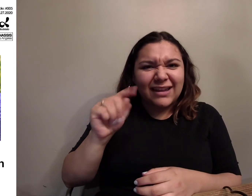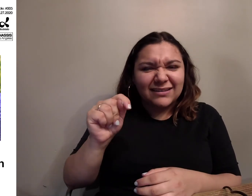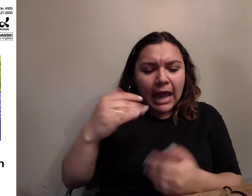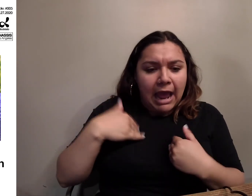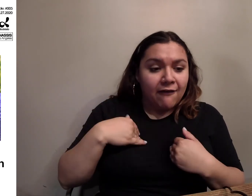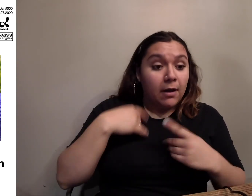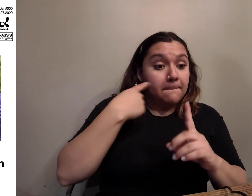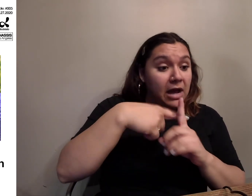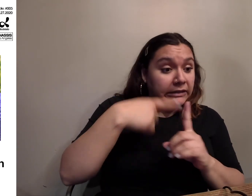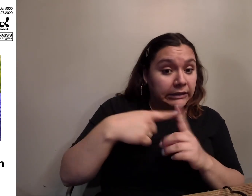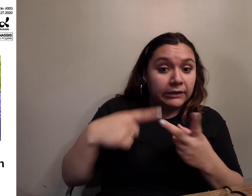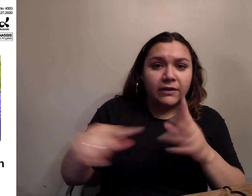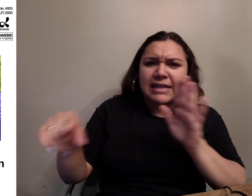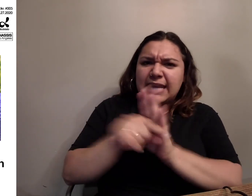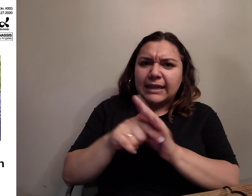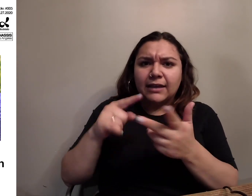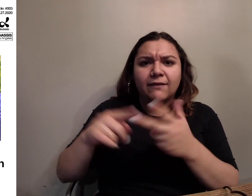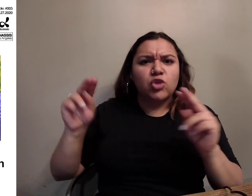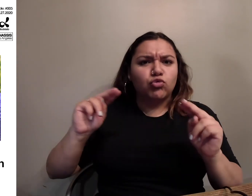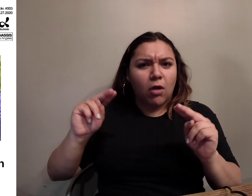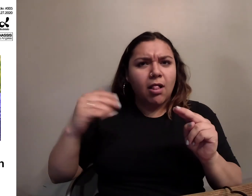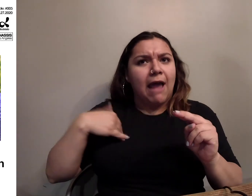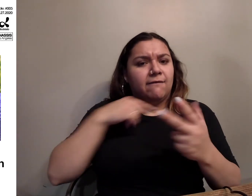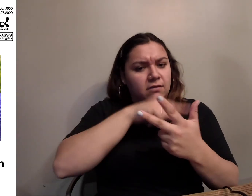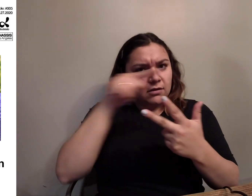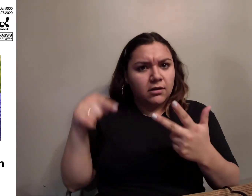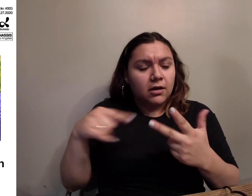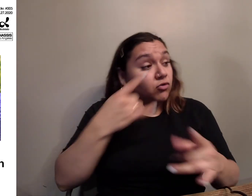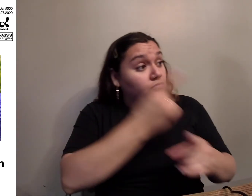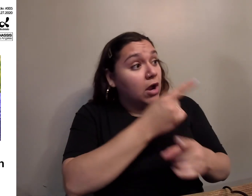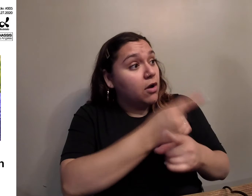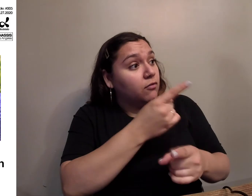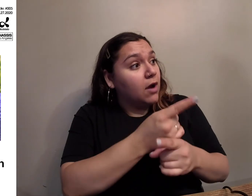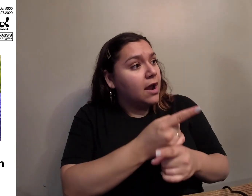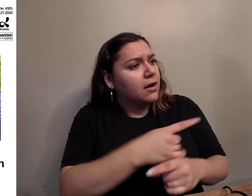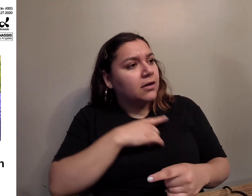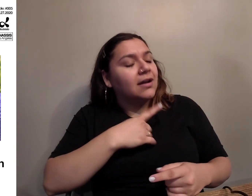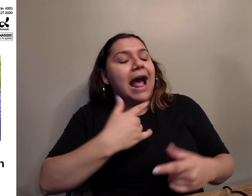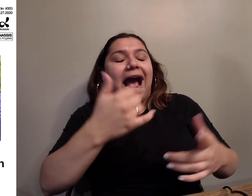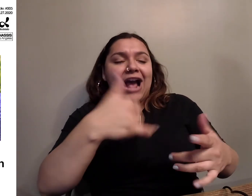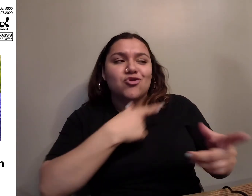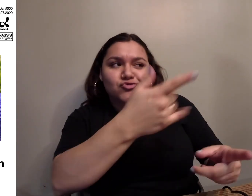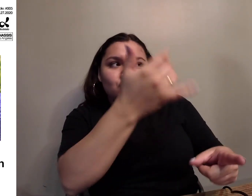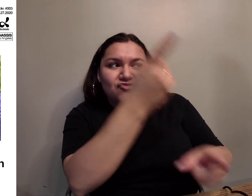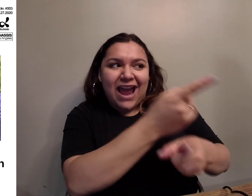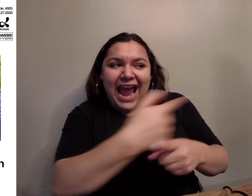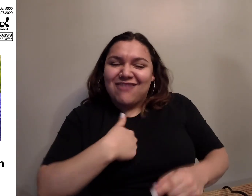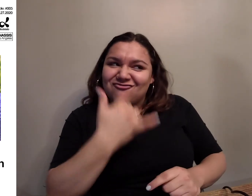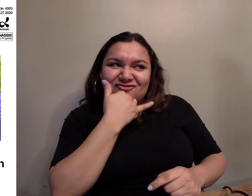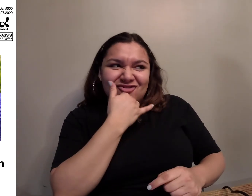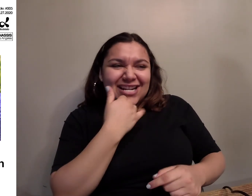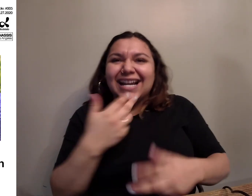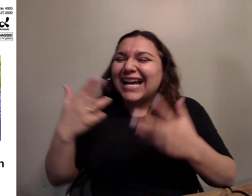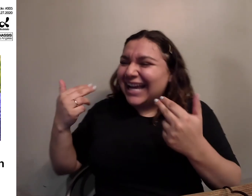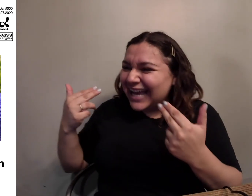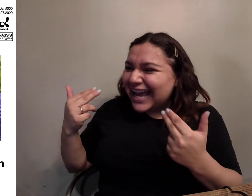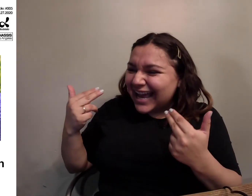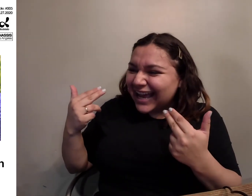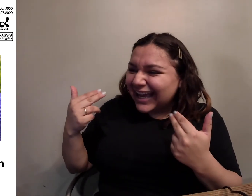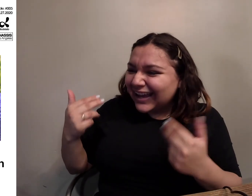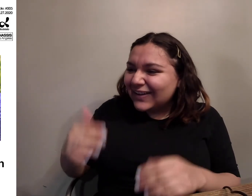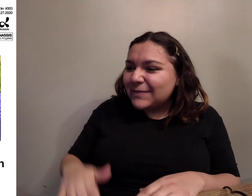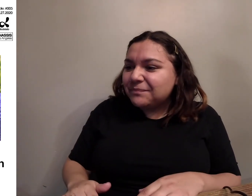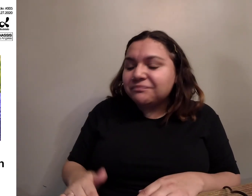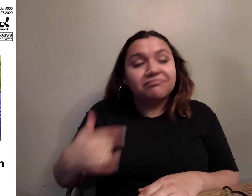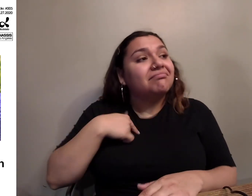the neutral. Quite right. And so I stand corrected. let me stand. I'm